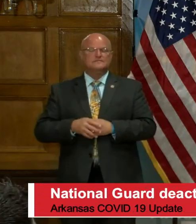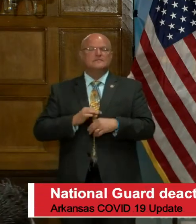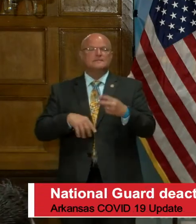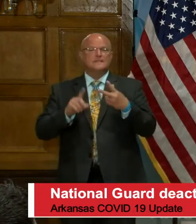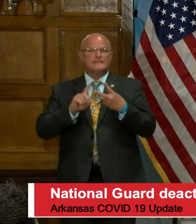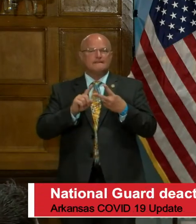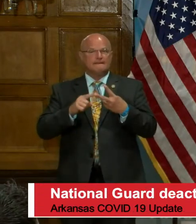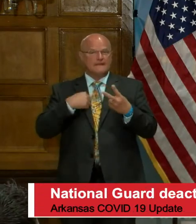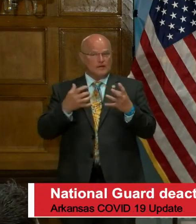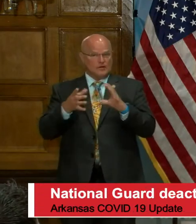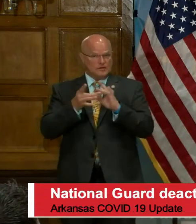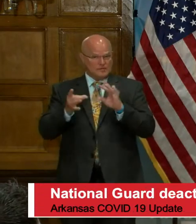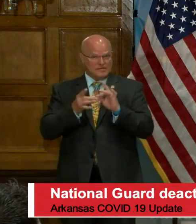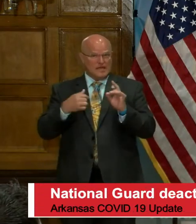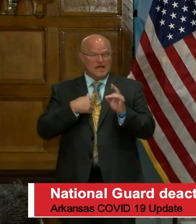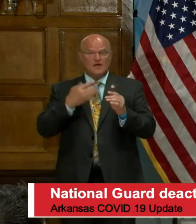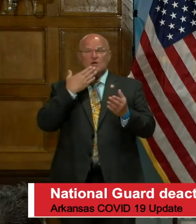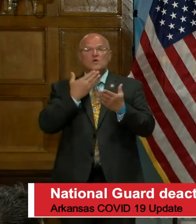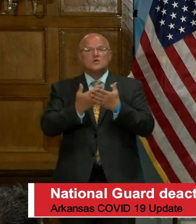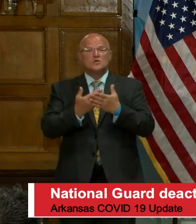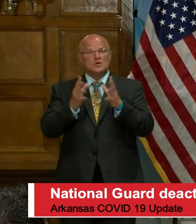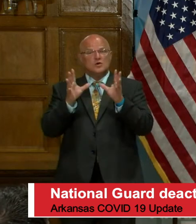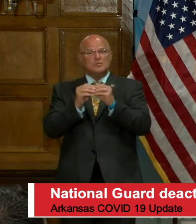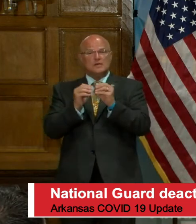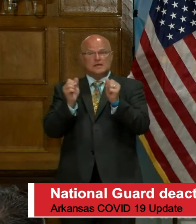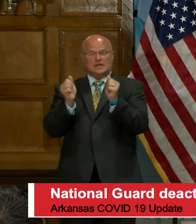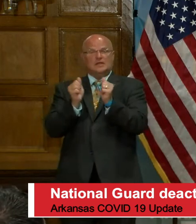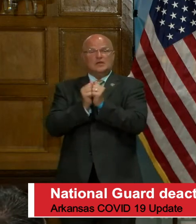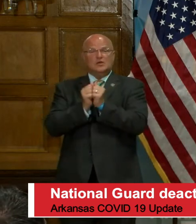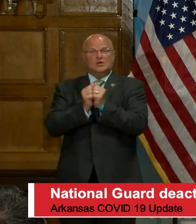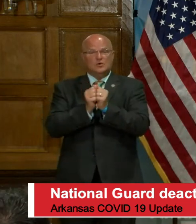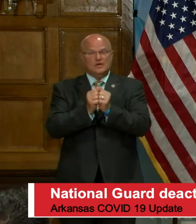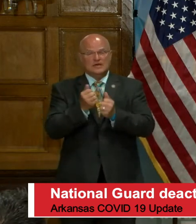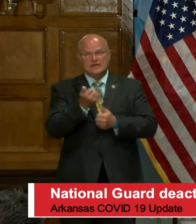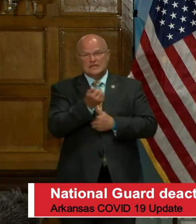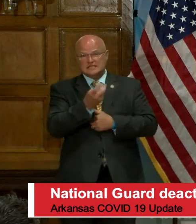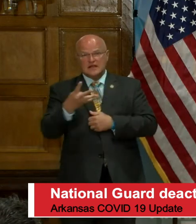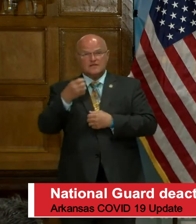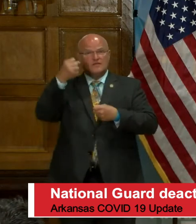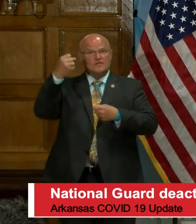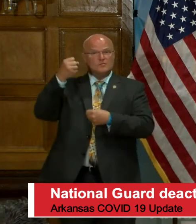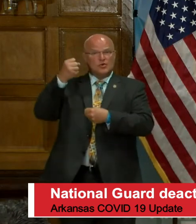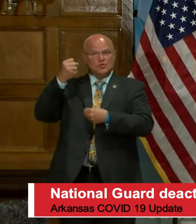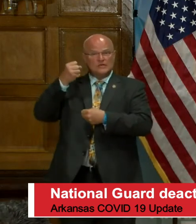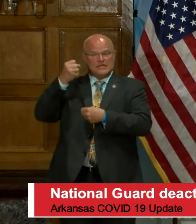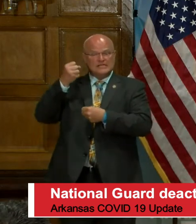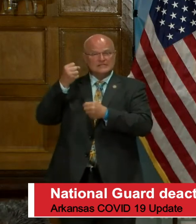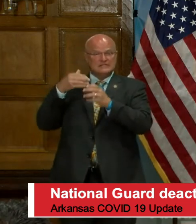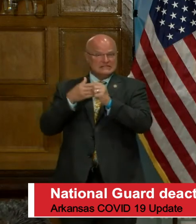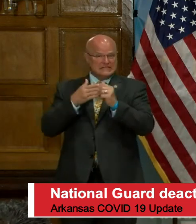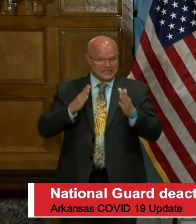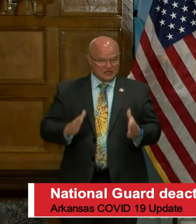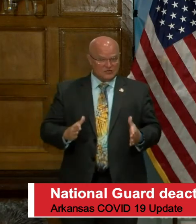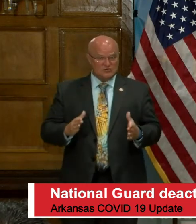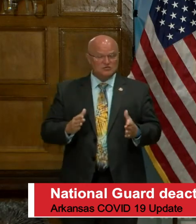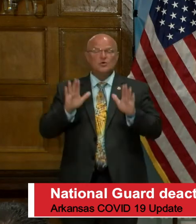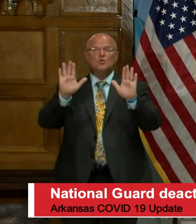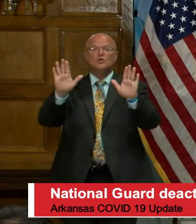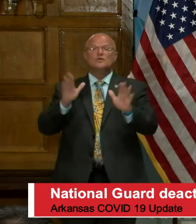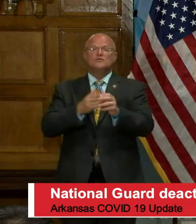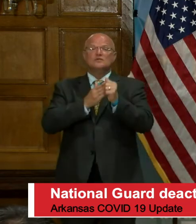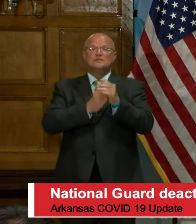Secondly, I did want to mention that I've had some very good meetings with some of the protest leaders, some wonderful leaders